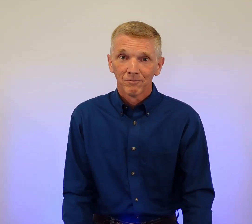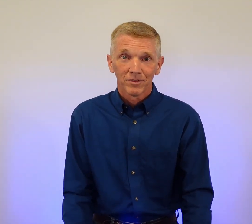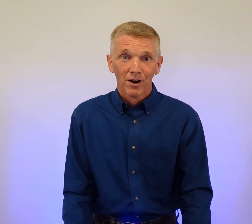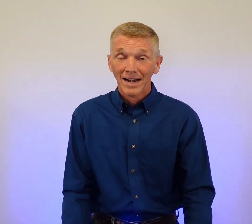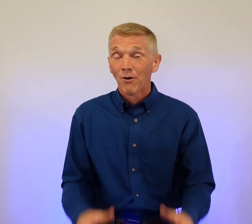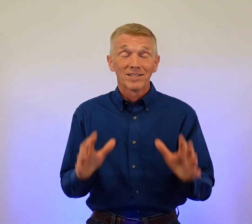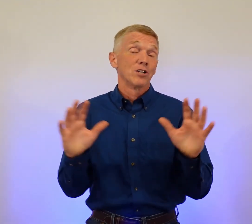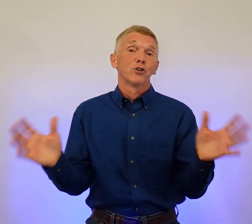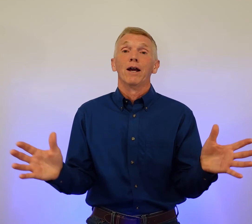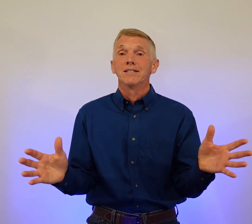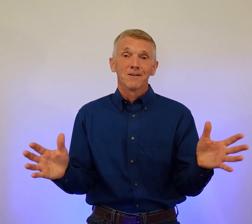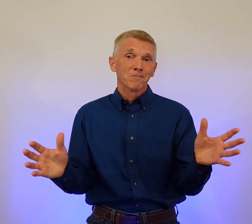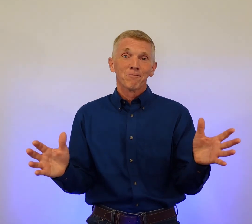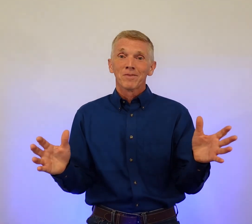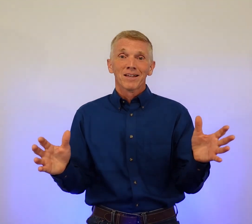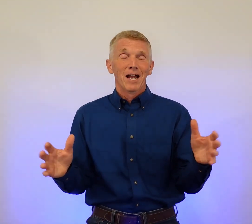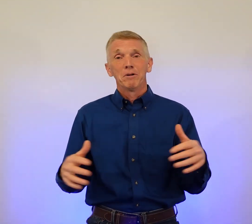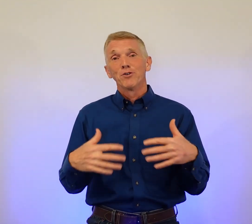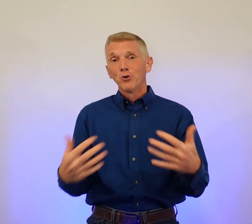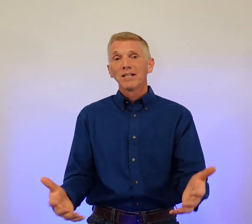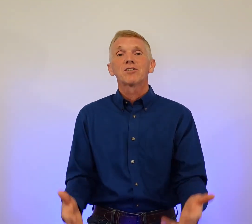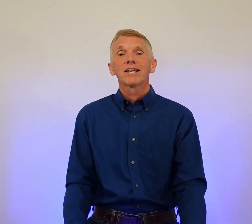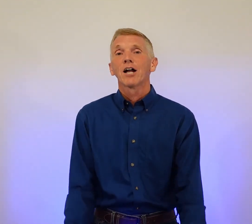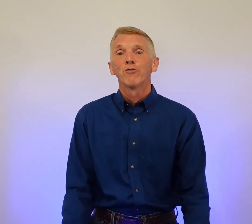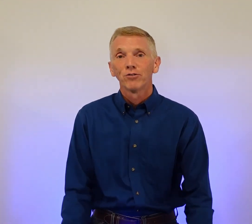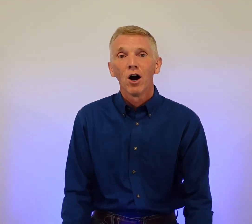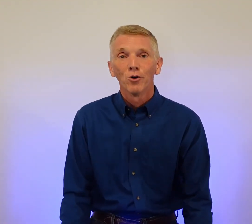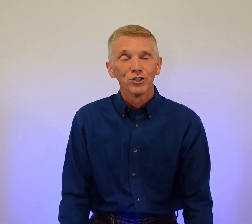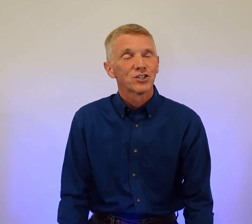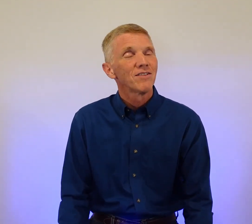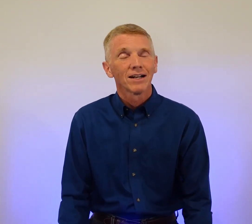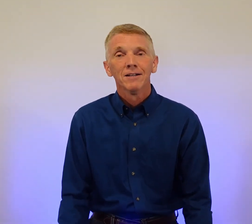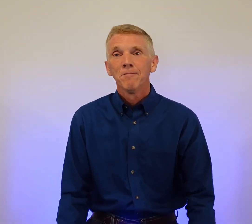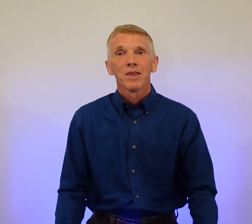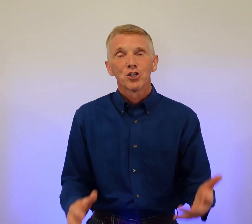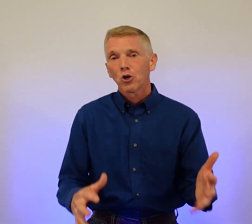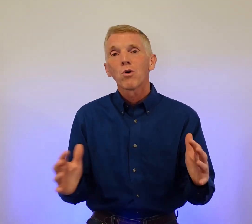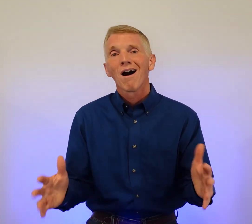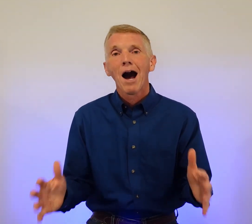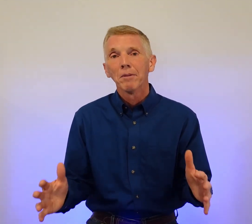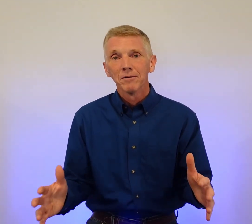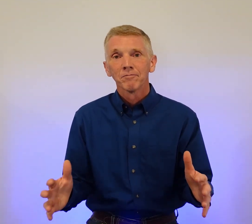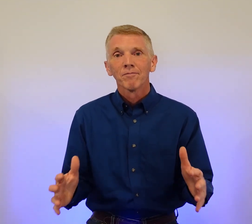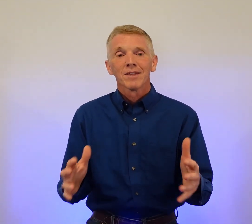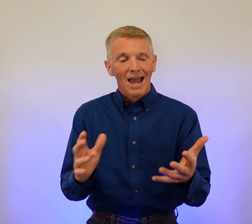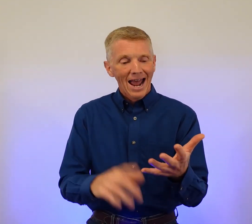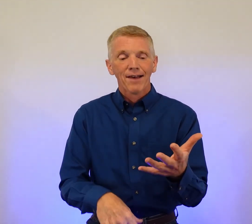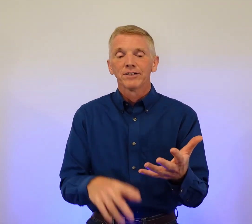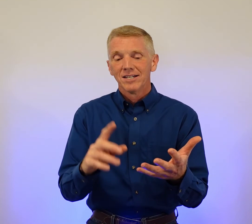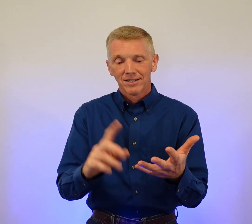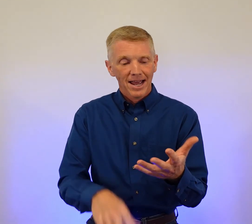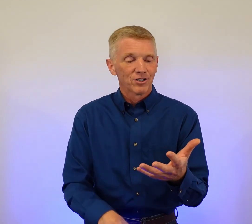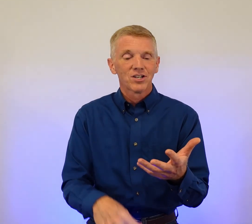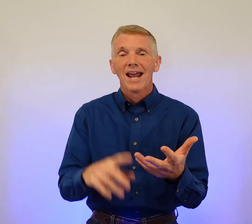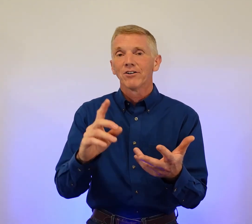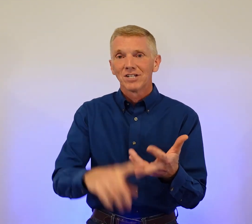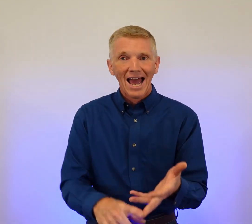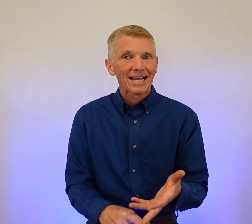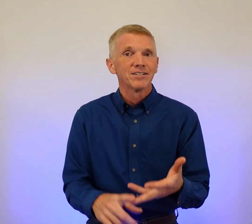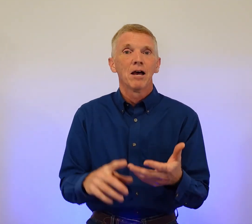right, I know that sounds crazy, all right, but if you do any study on flow, you'll see that it's so common. Athletes, entertainers, academics,